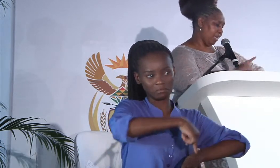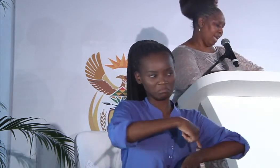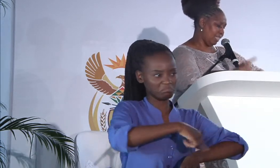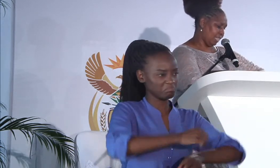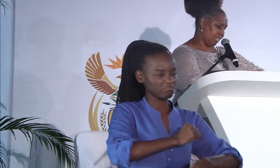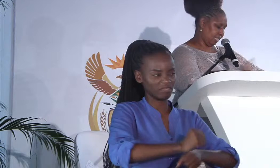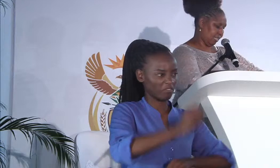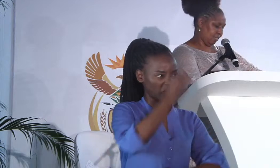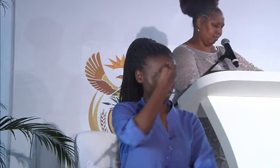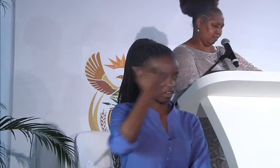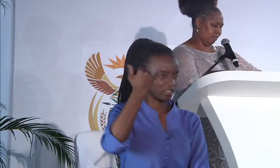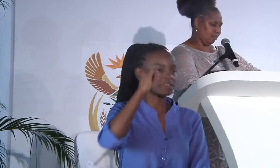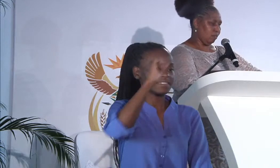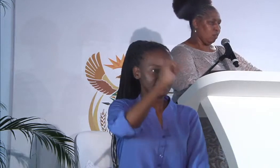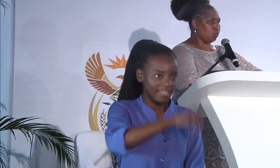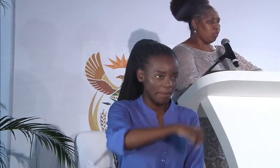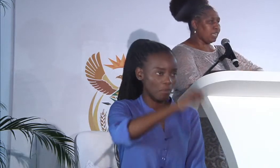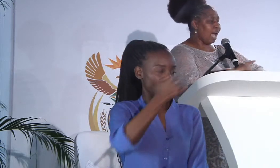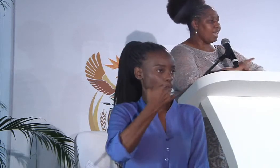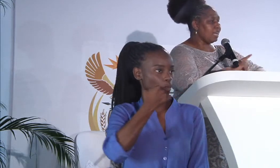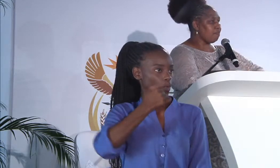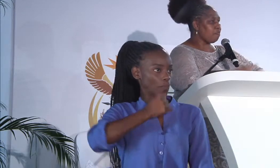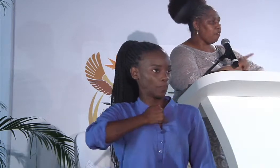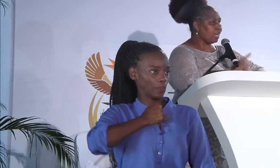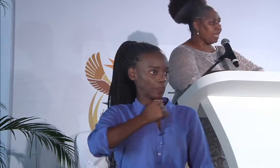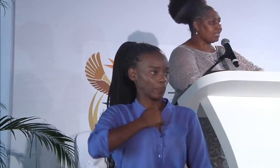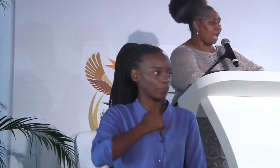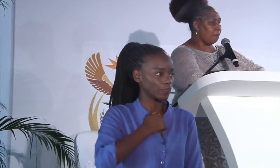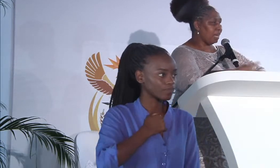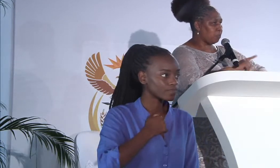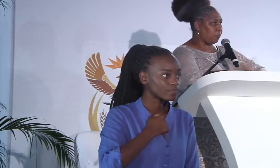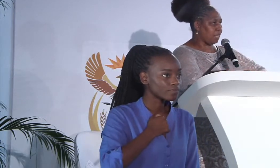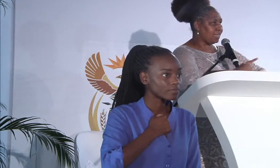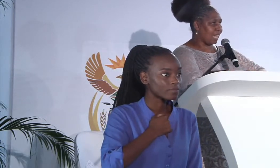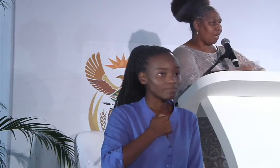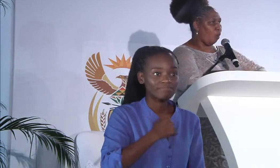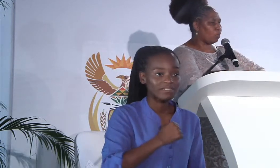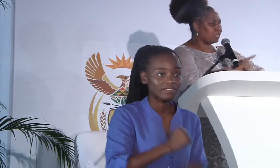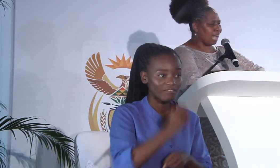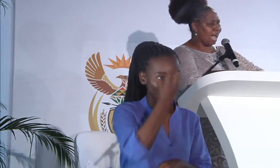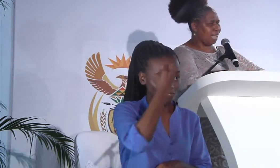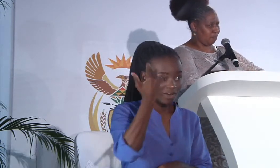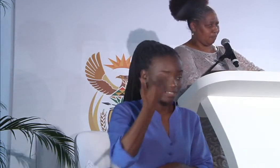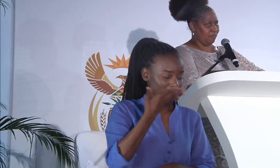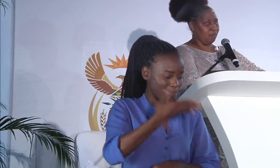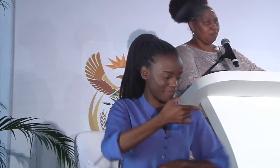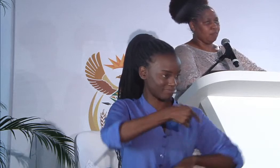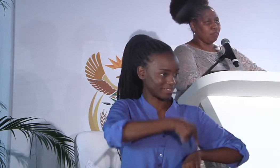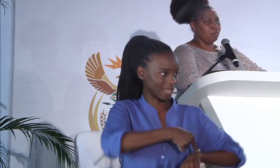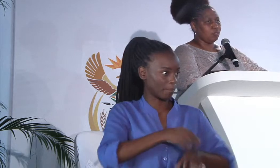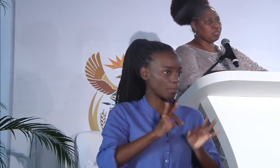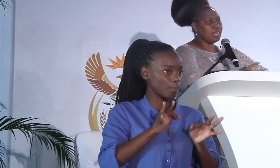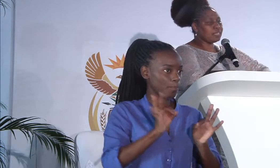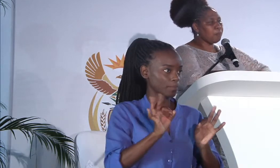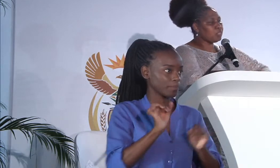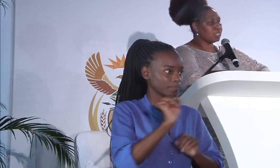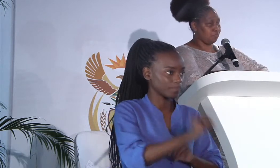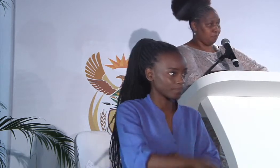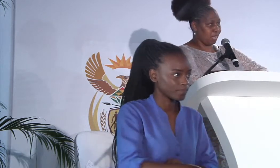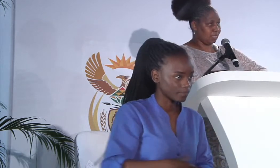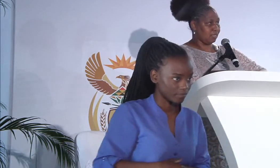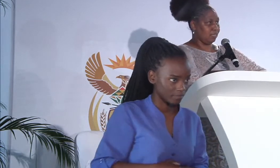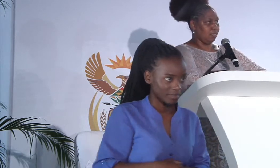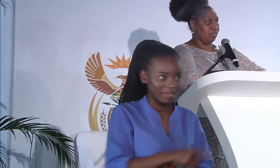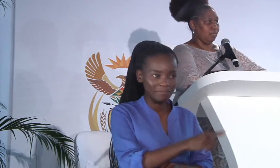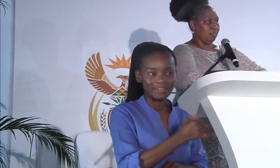an addict. So that I never forget I must be there on time. So take the positive